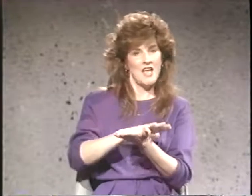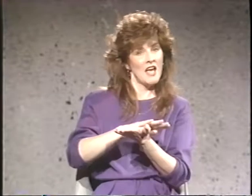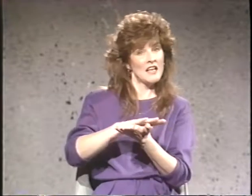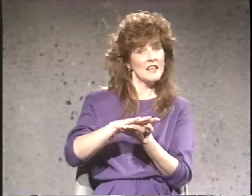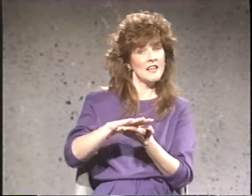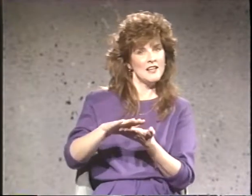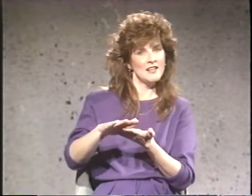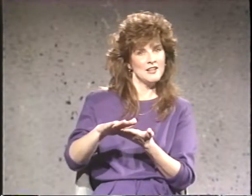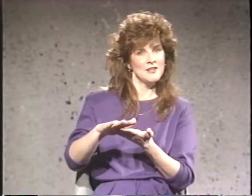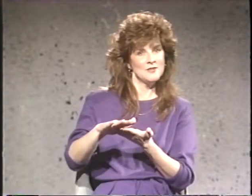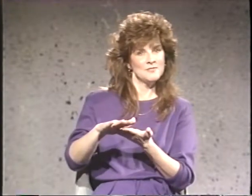clean,